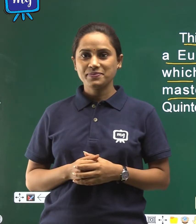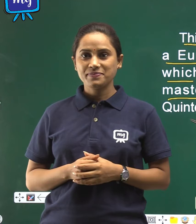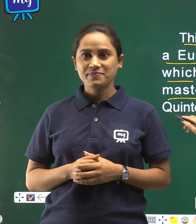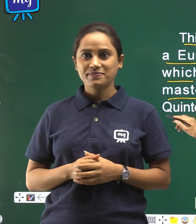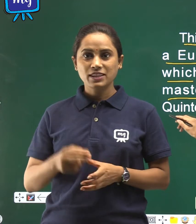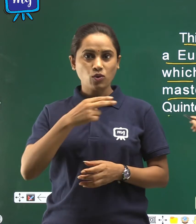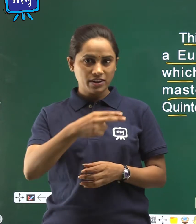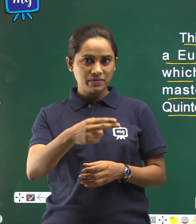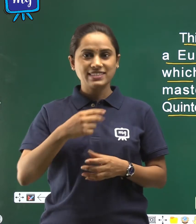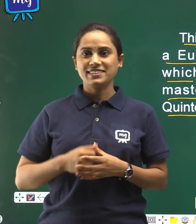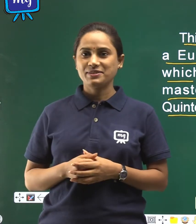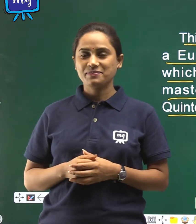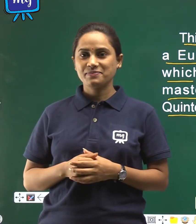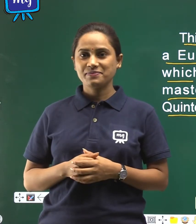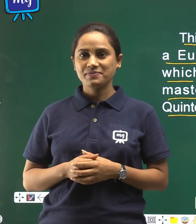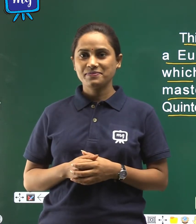Quinton Metzes.